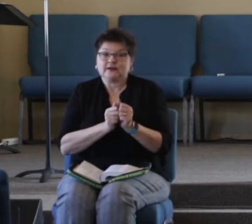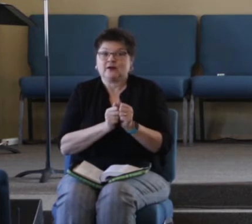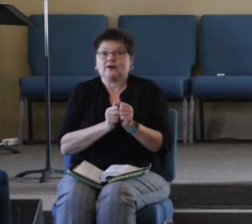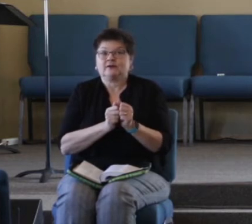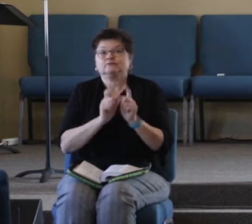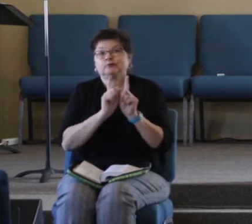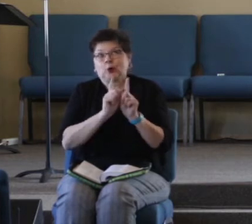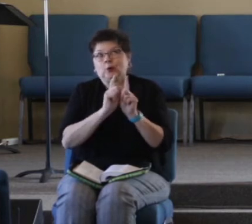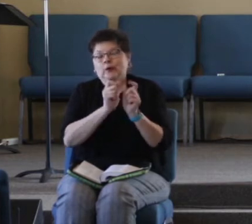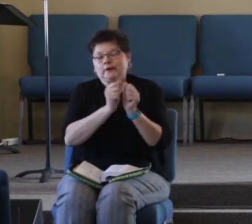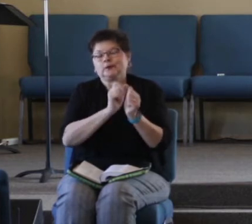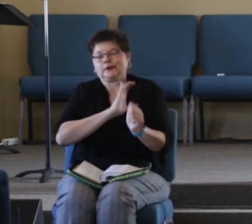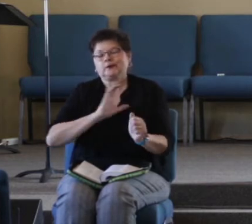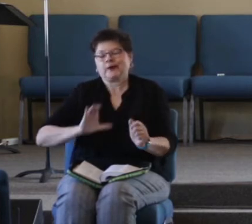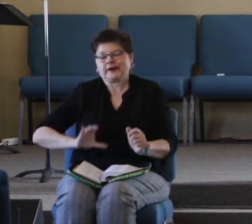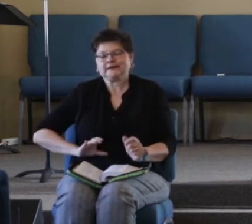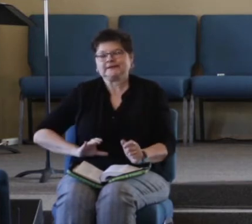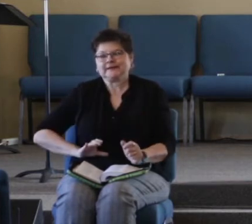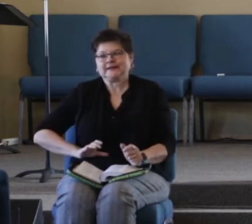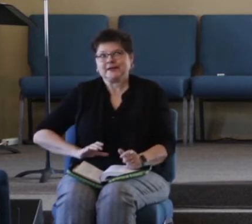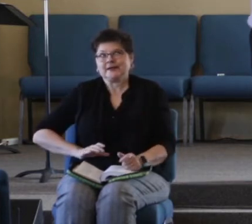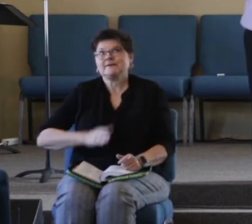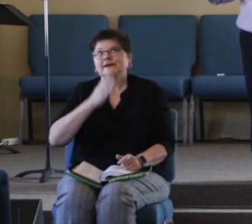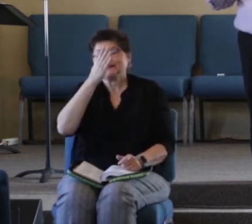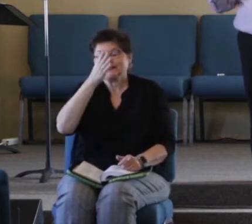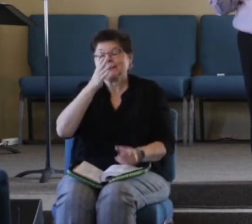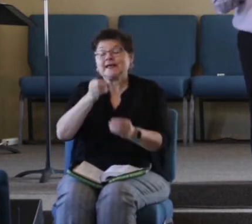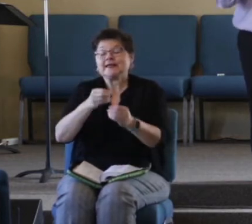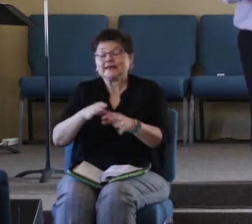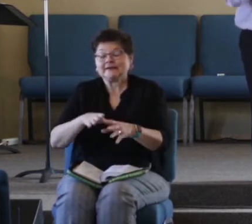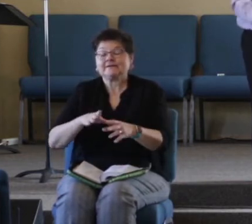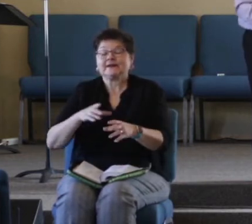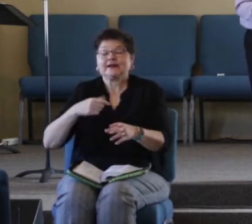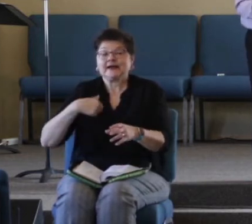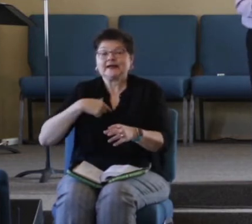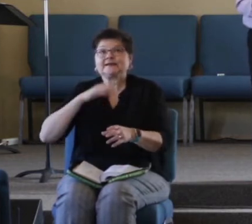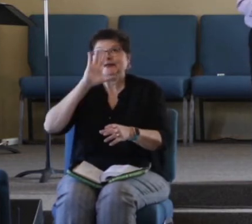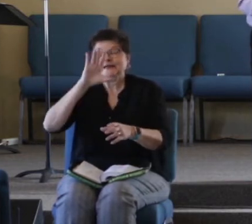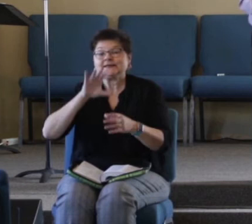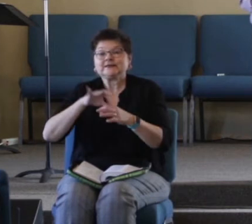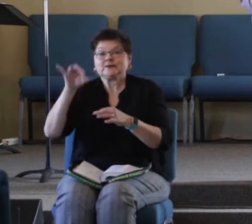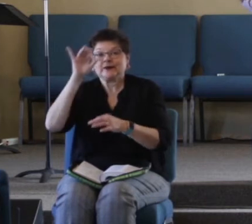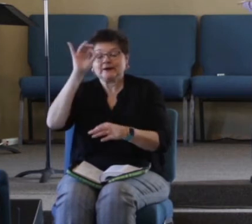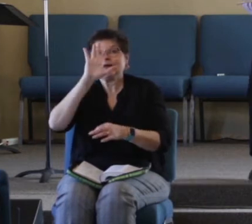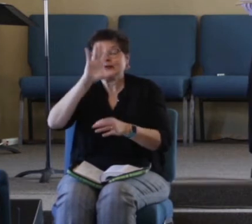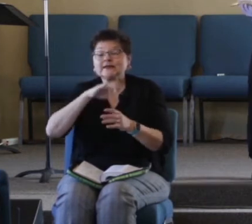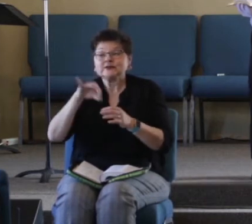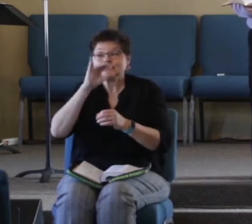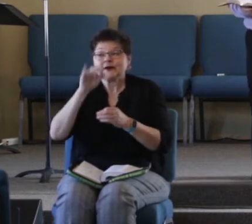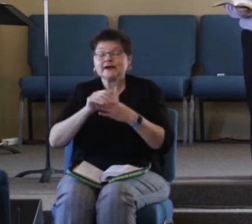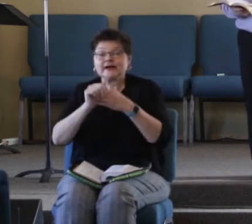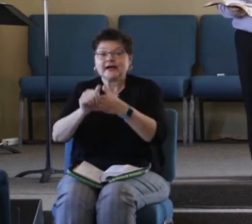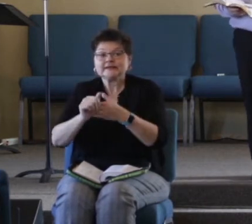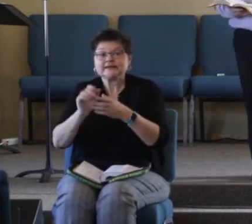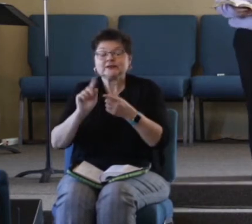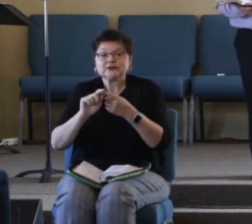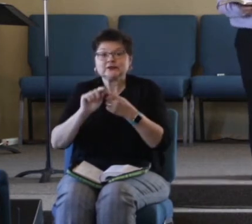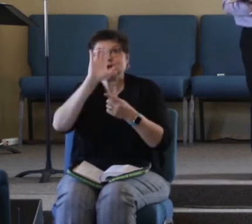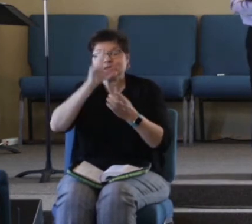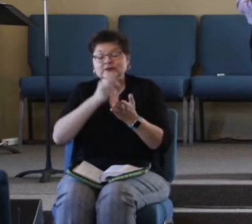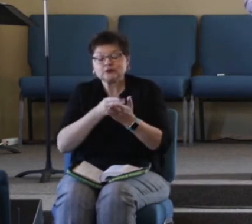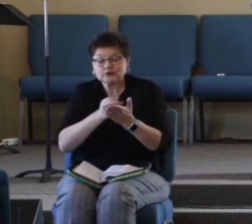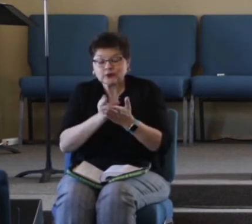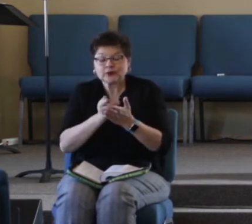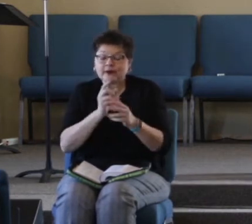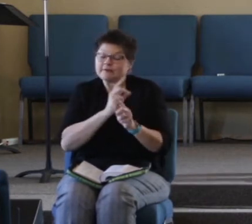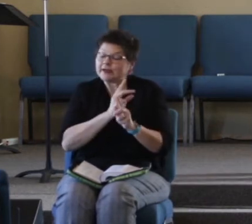Christ. As he left us his spirit, and his spirit guides us into his truth. And so we have to be careful that we don't allow ourselves